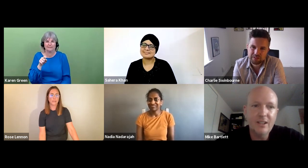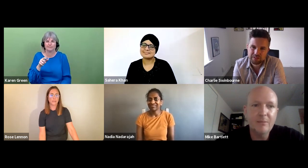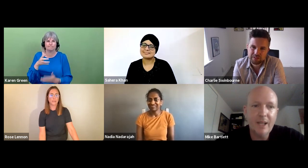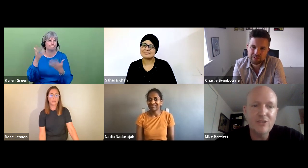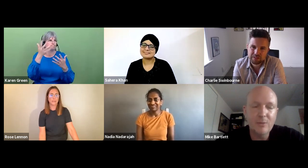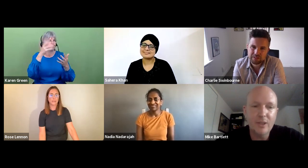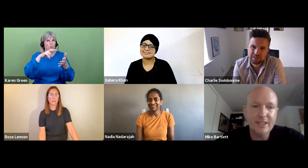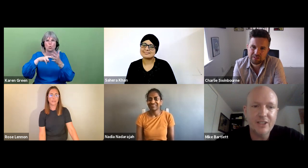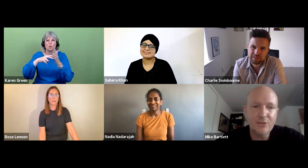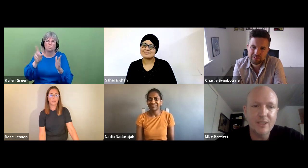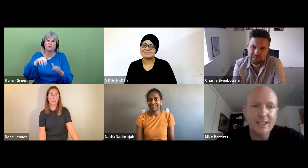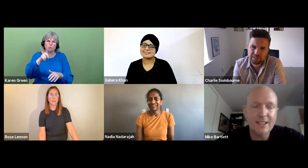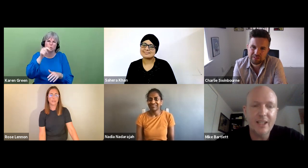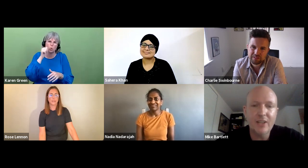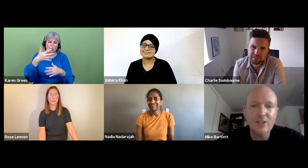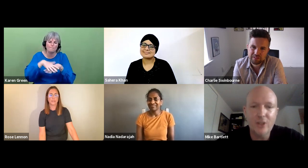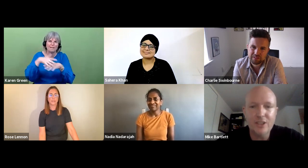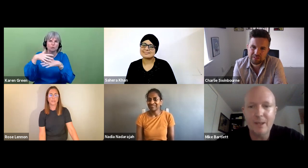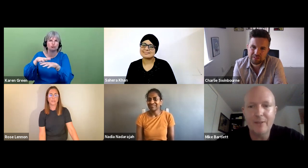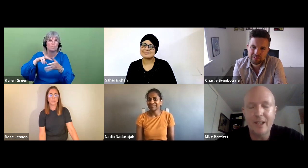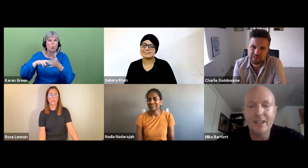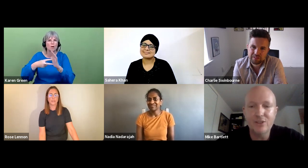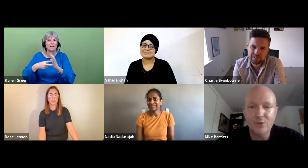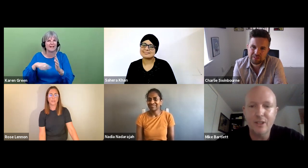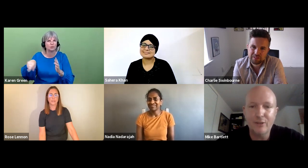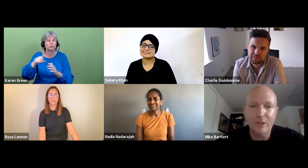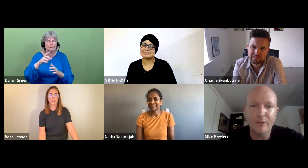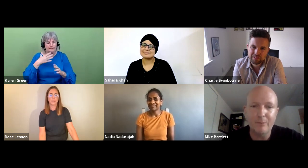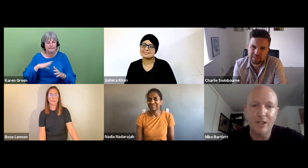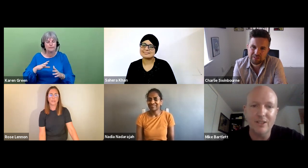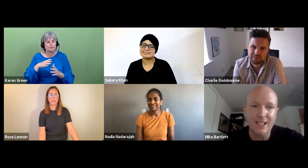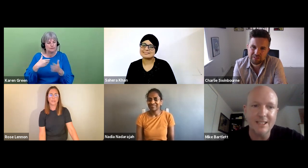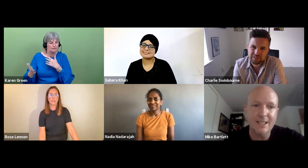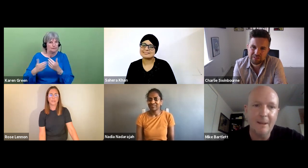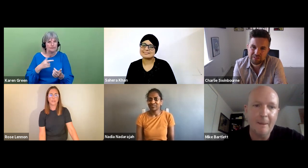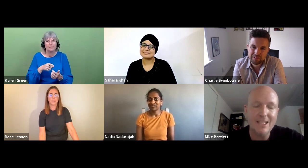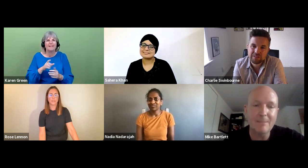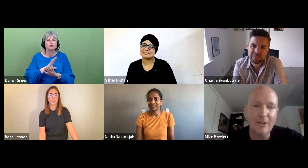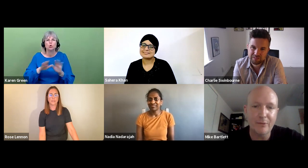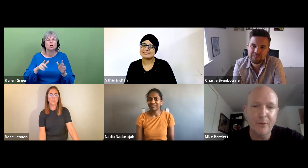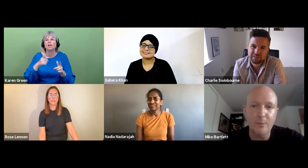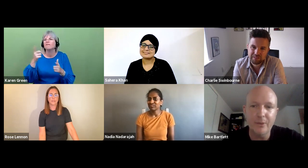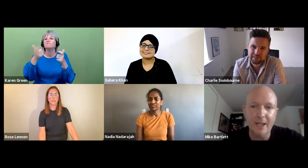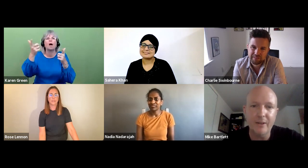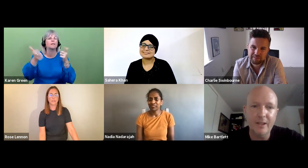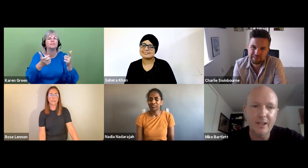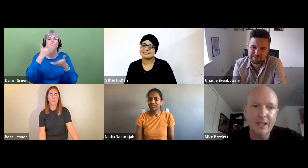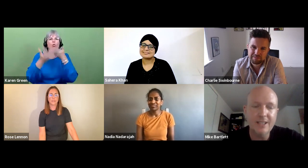the mainstream organizations really need to take on. It's not just about finding stories from different communities, it's about the form as well. It's the